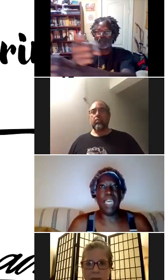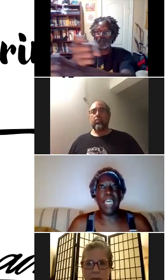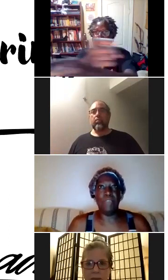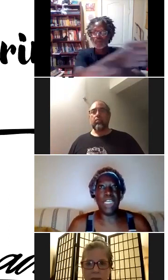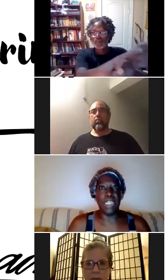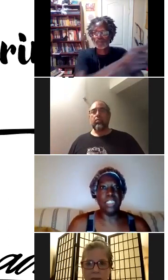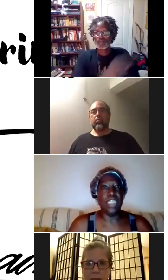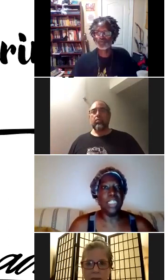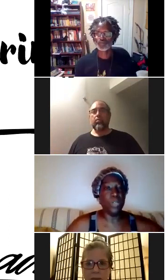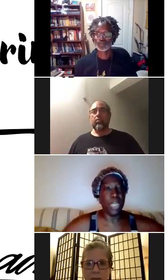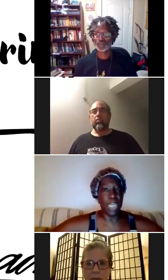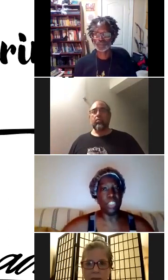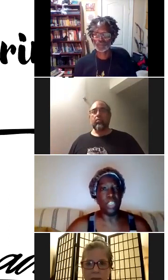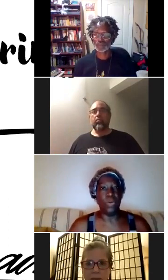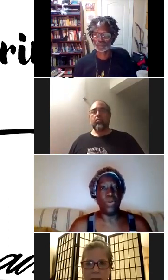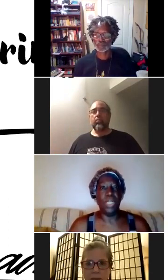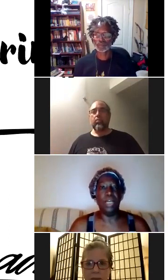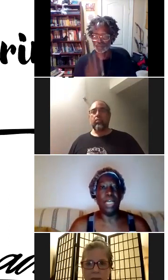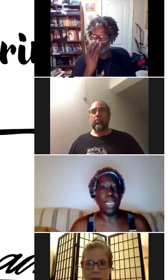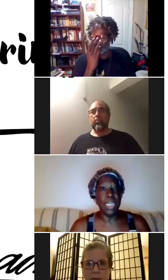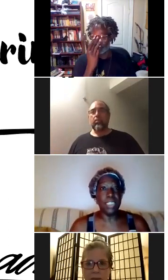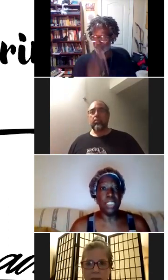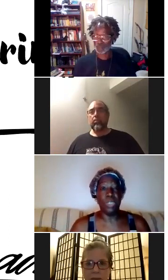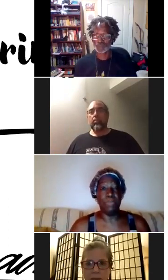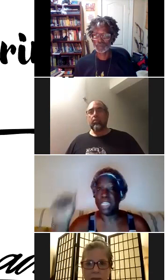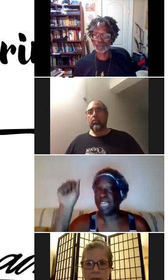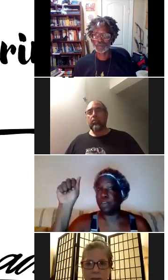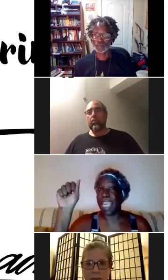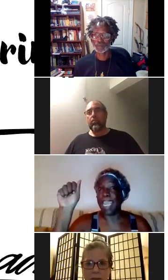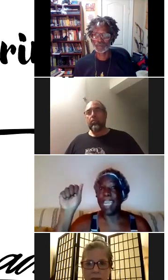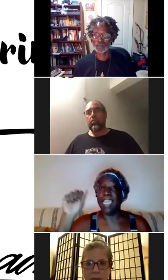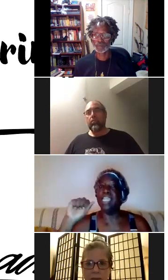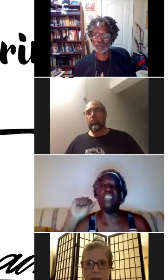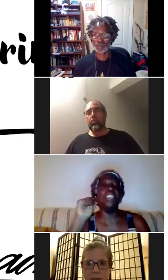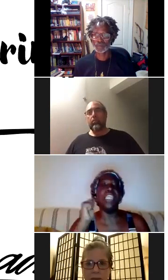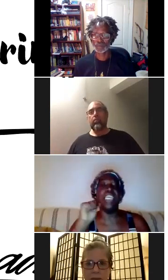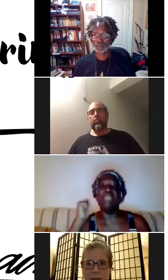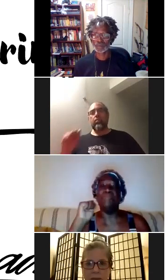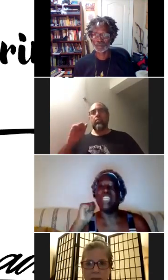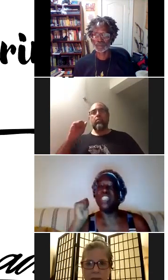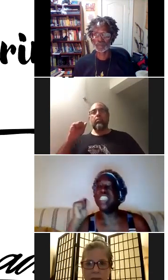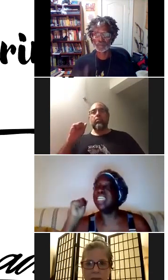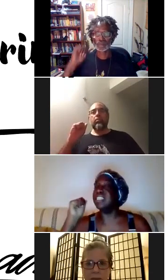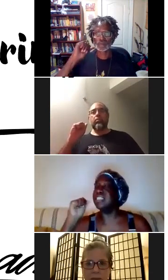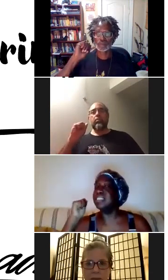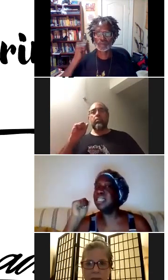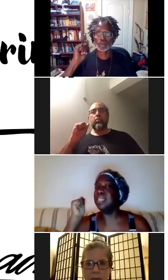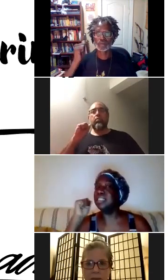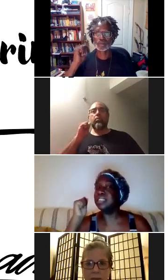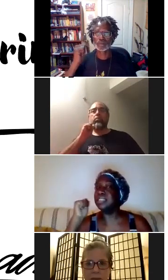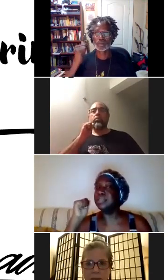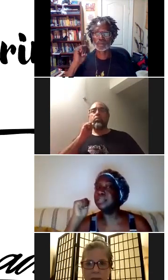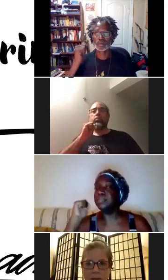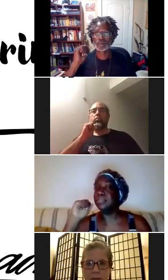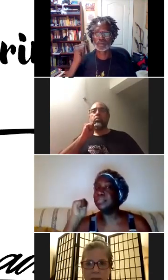what we have, aunt. Let's do aunt. So aunt would be the letter A shaken by your chin. Aunt.